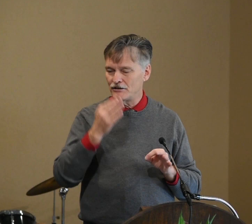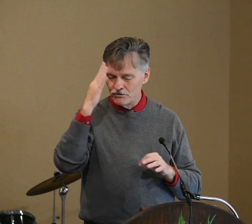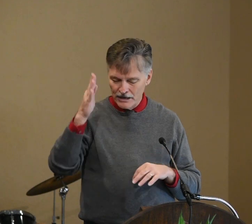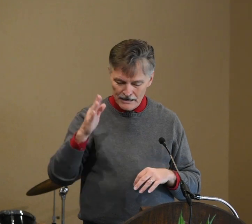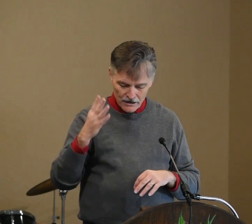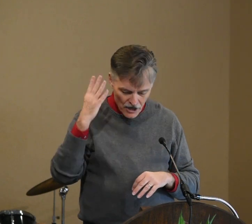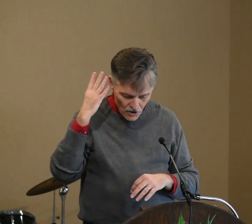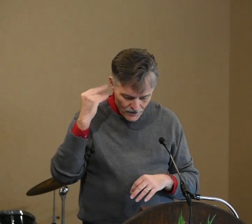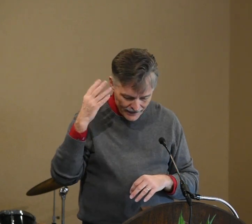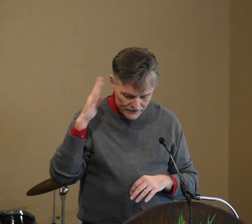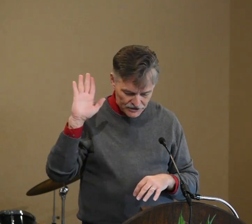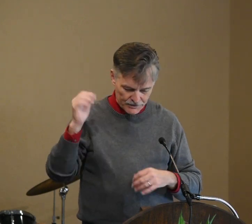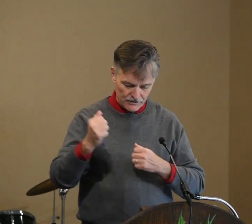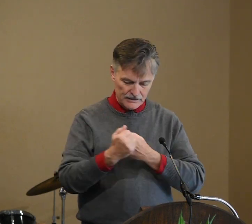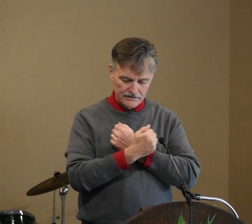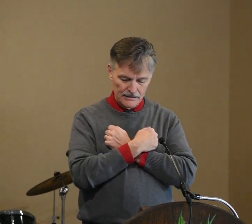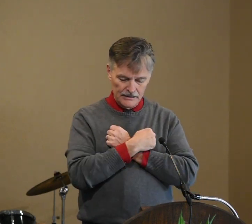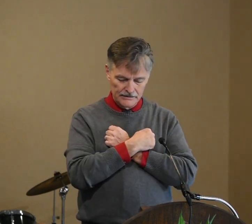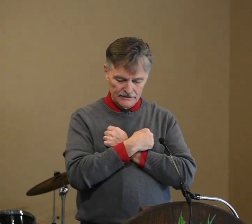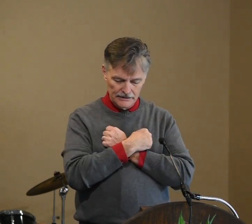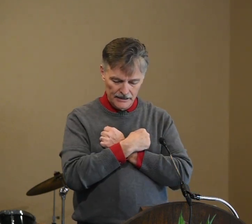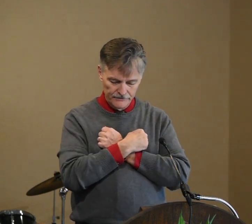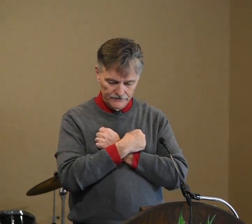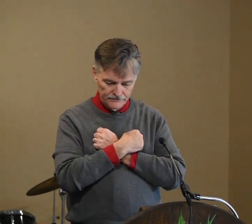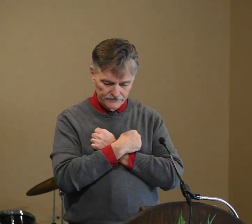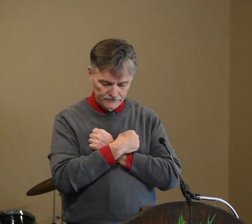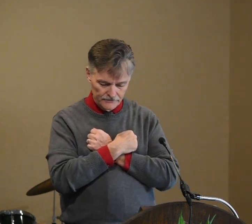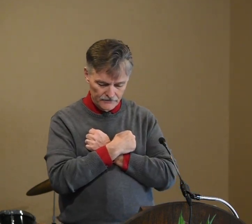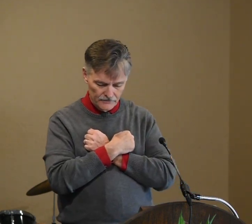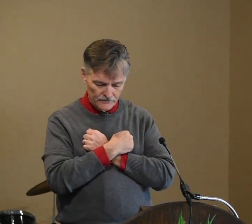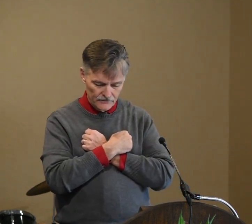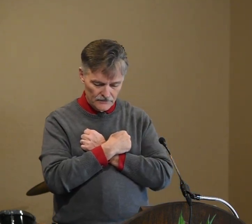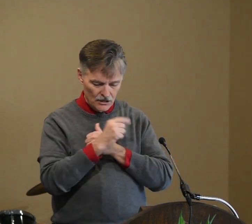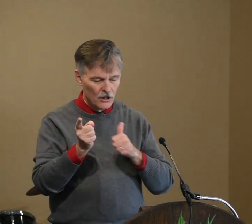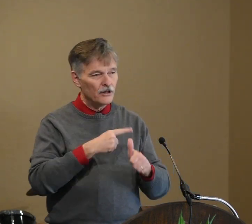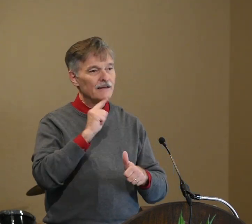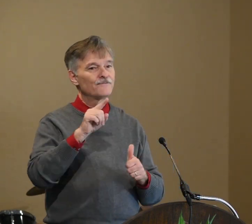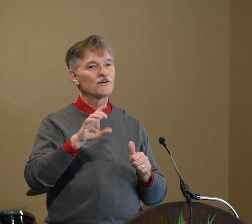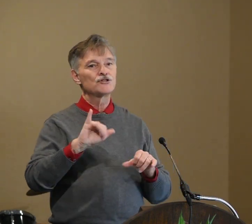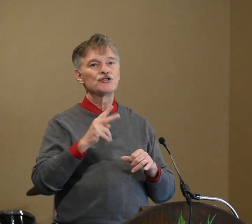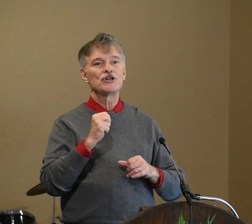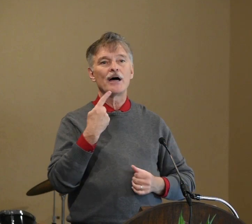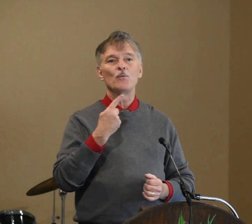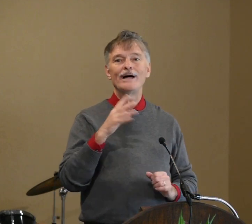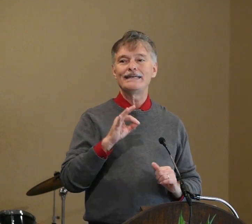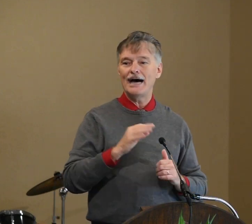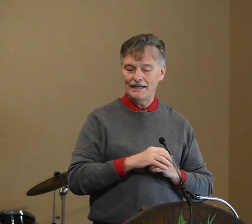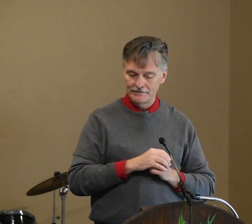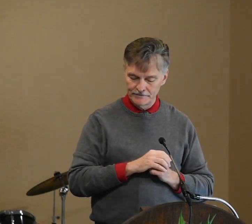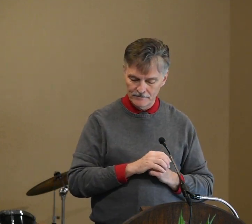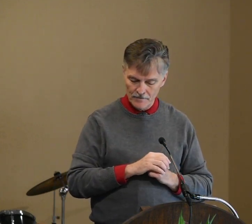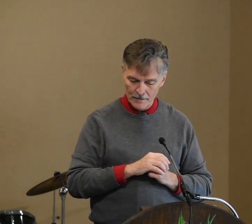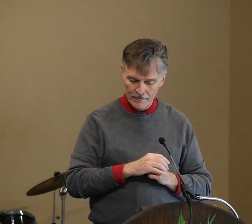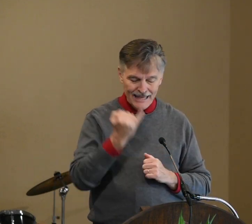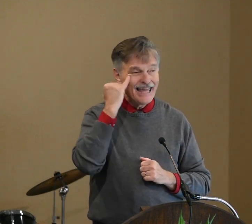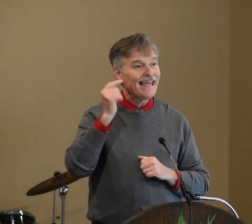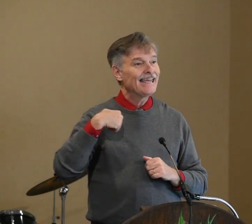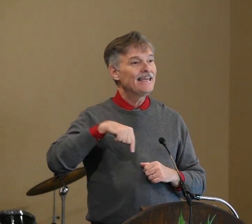And you can know and experience his love. Look at 1 John 1:9. If